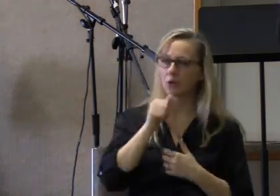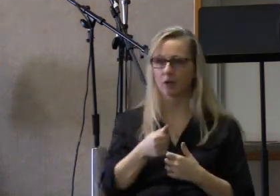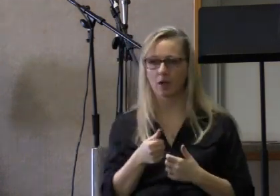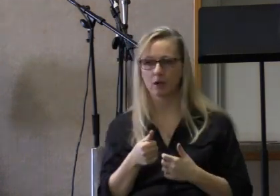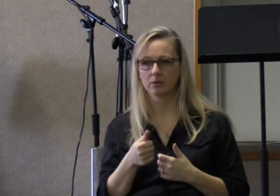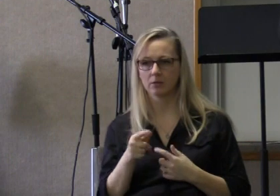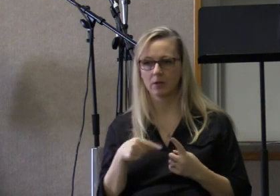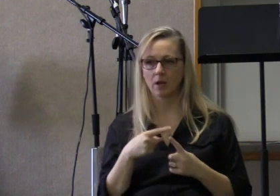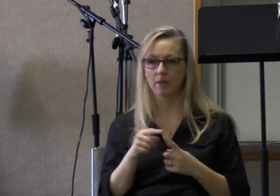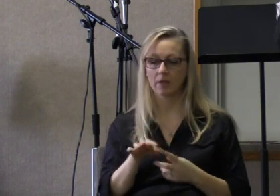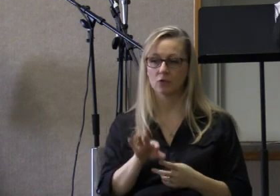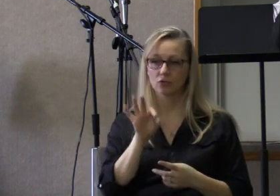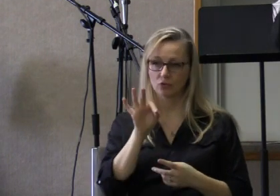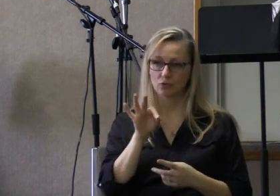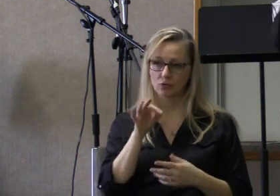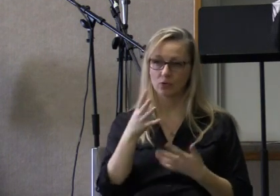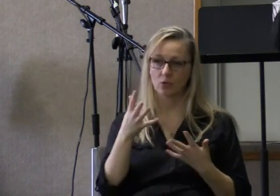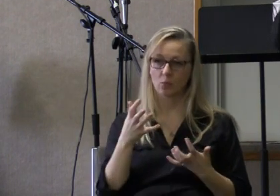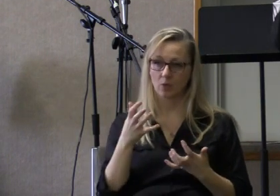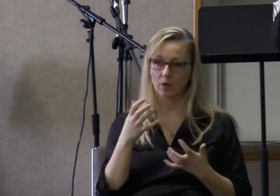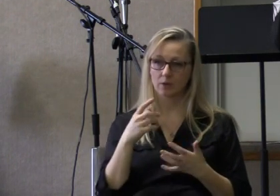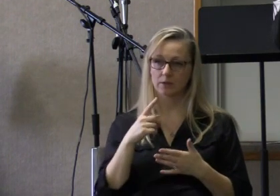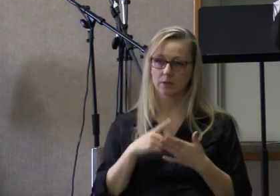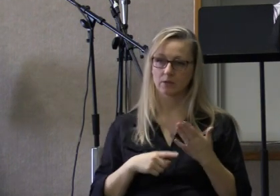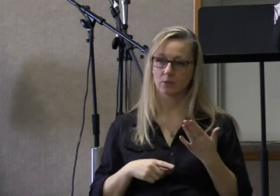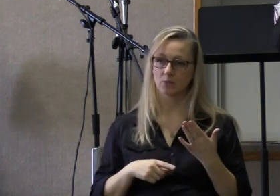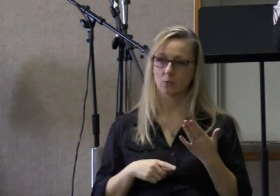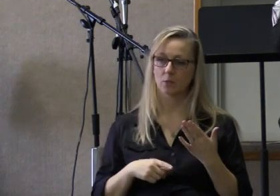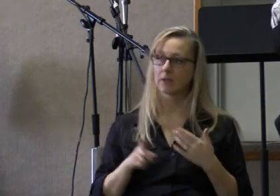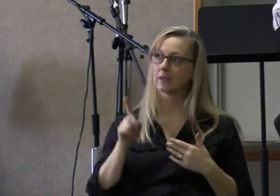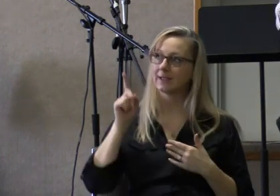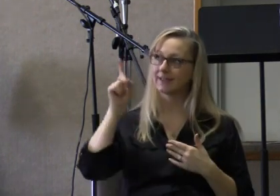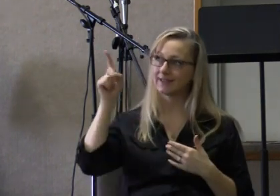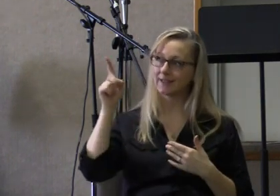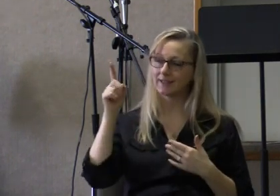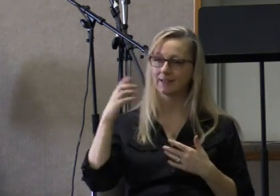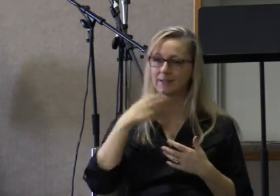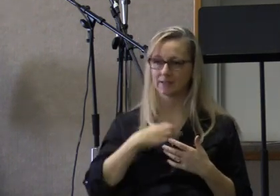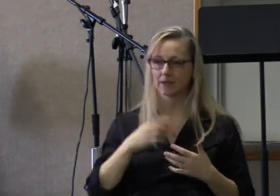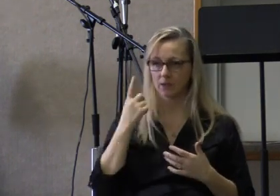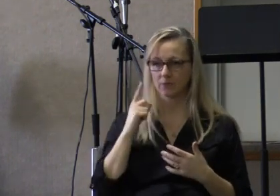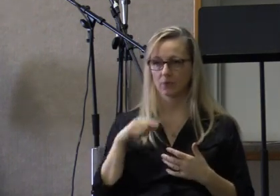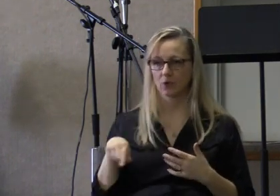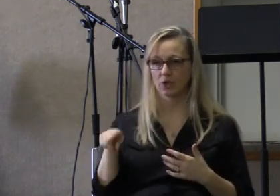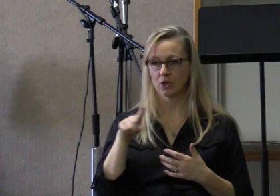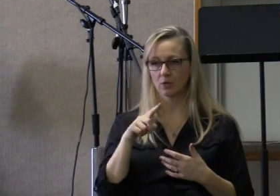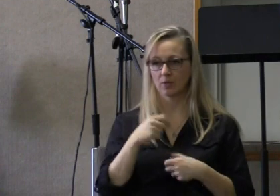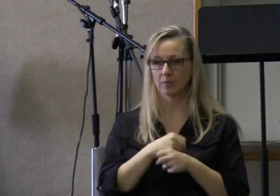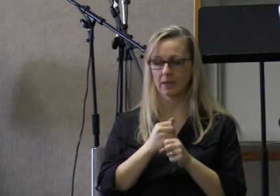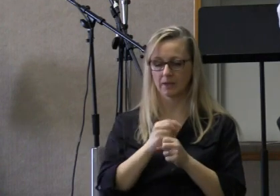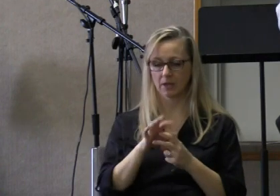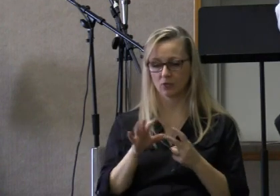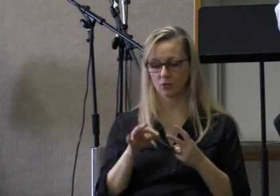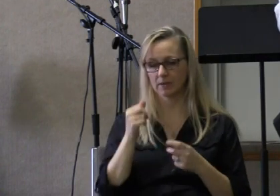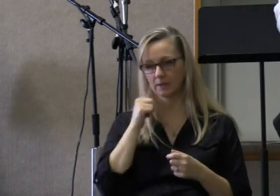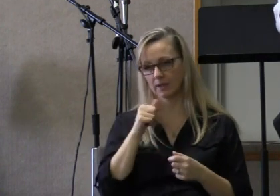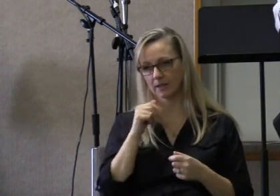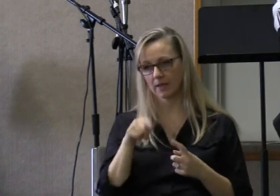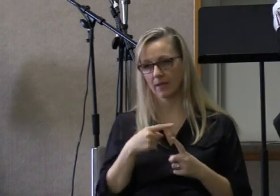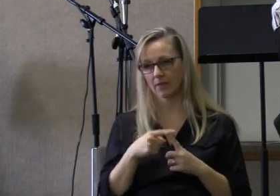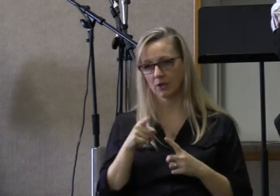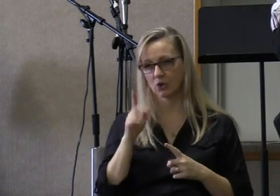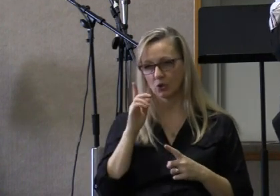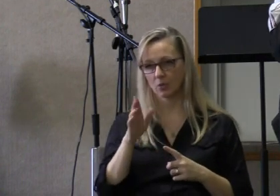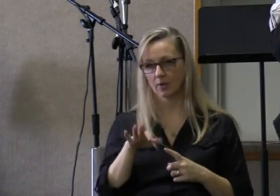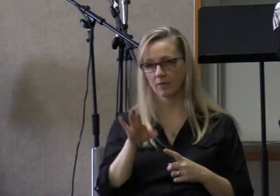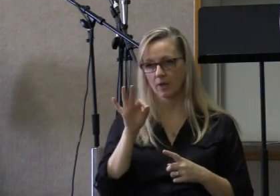want what God wants you to want. Make the choice daily, and you will find that a lot of the struggle will